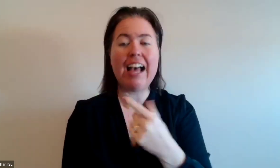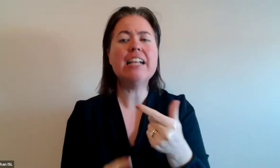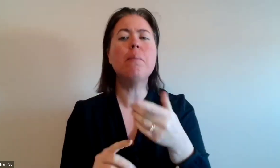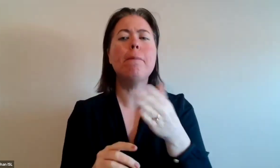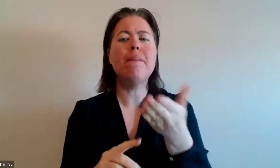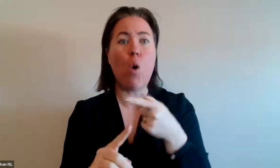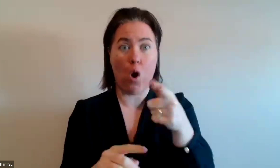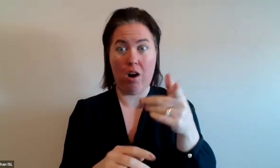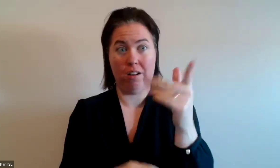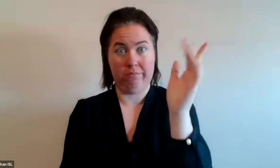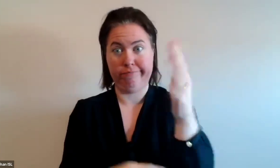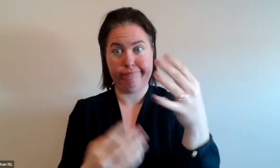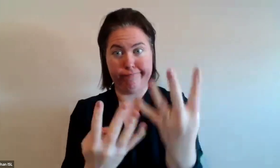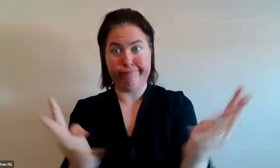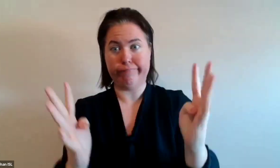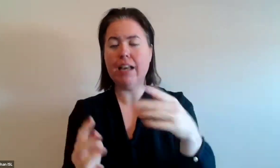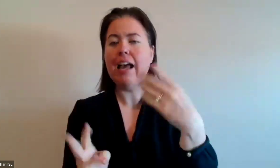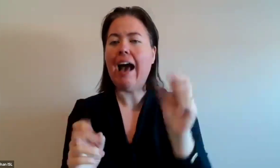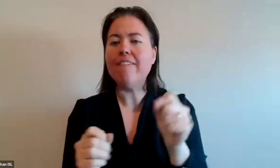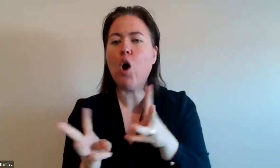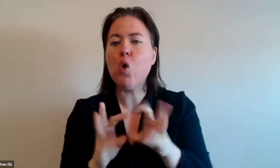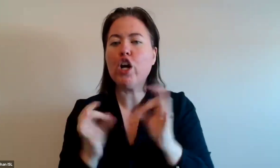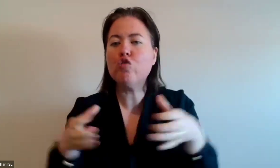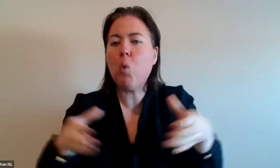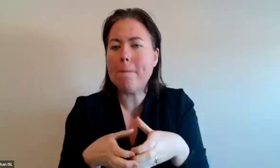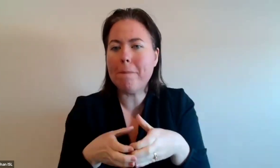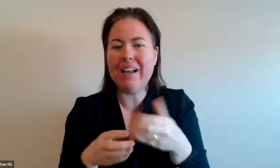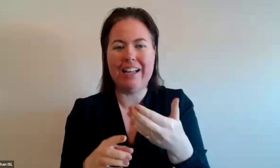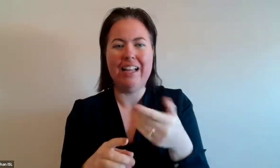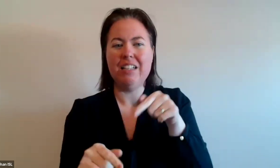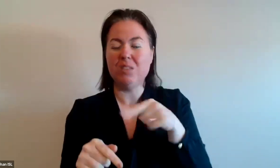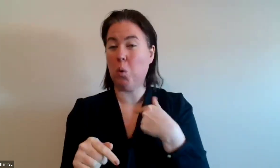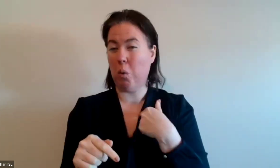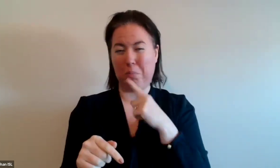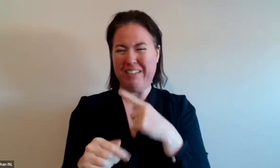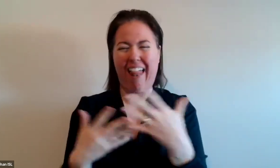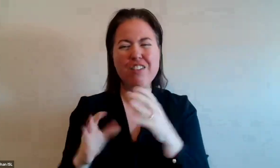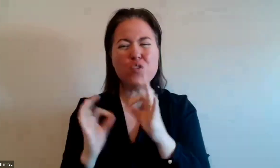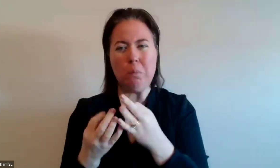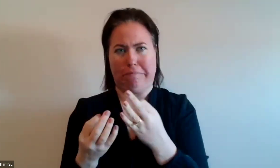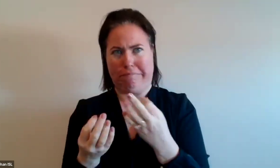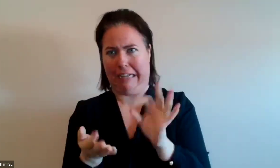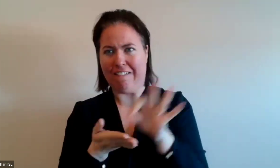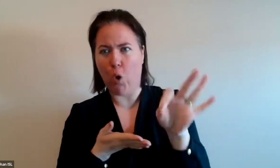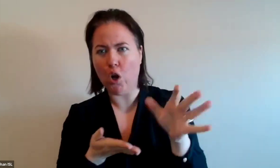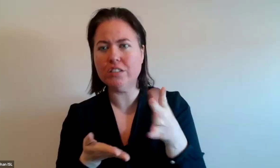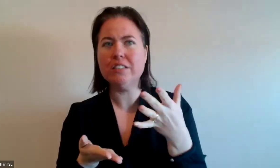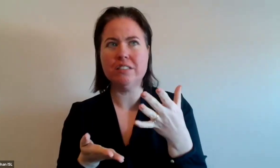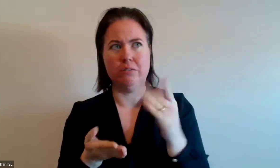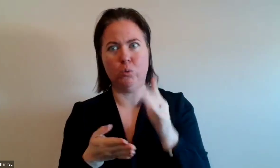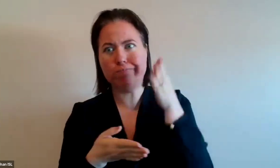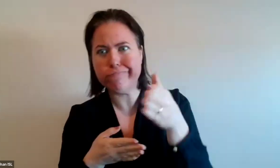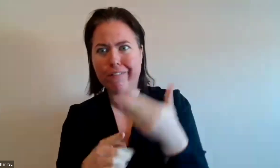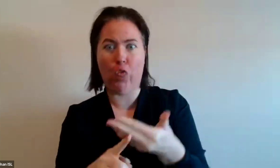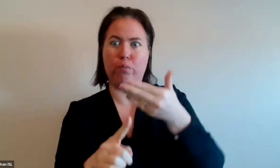happening in September. But of course, a lot of groups don't have the funding or the means to achieve that. So that's why I mention all these different routes,